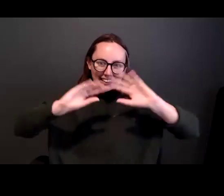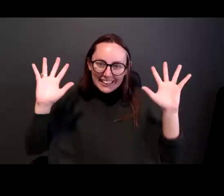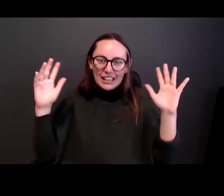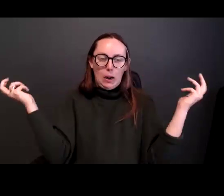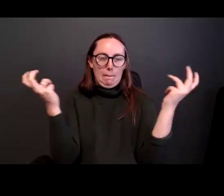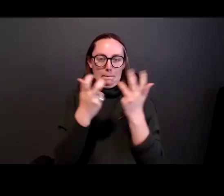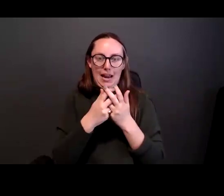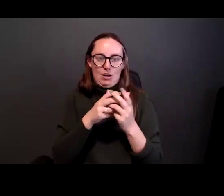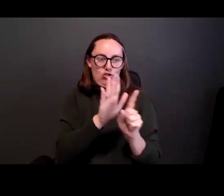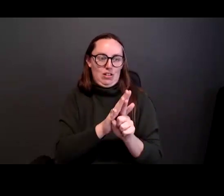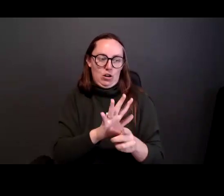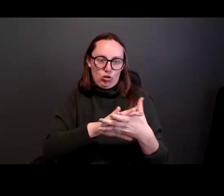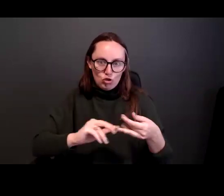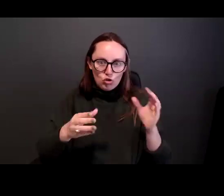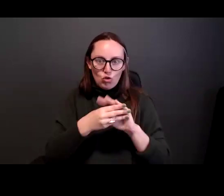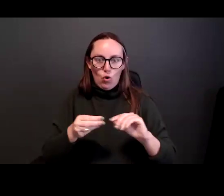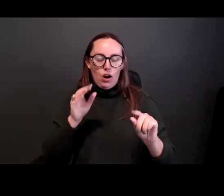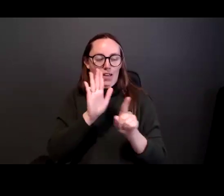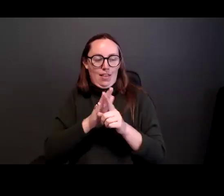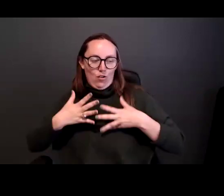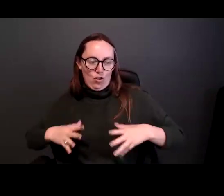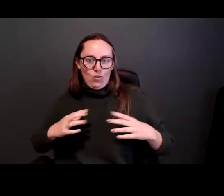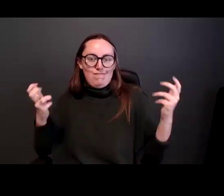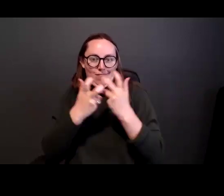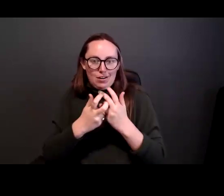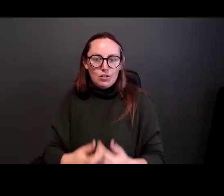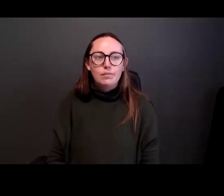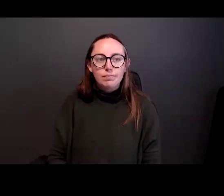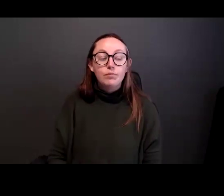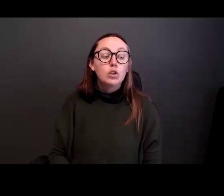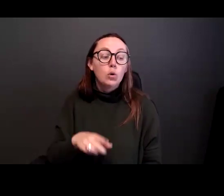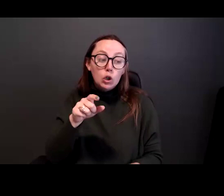And so just throwing in some images